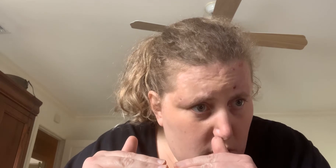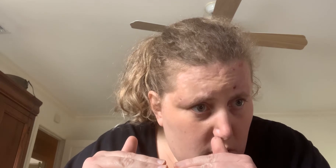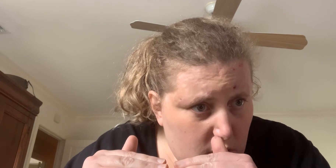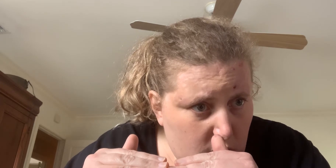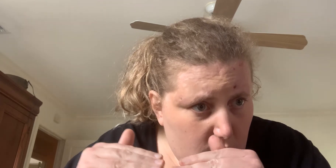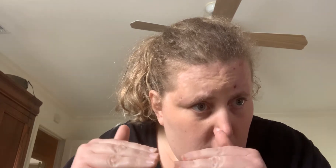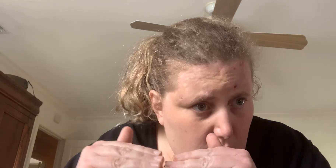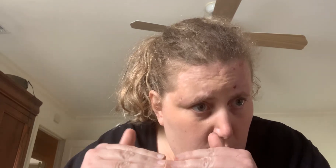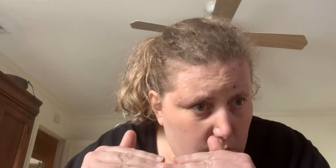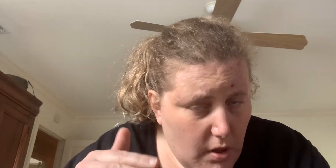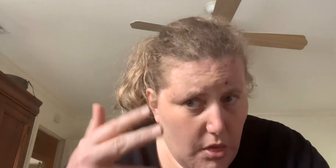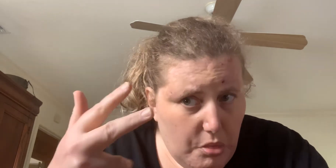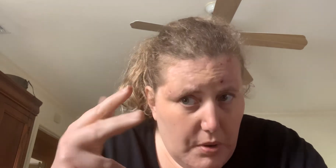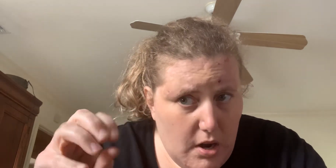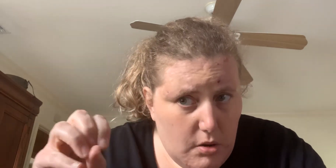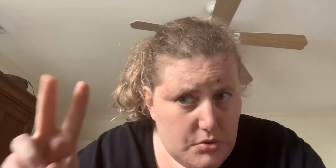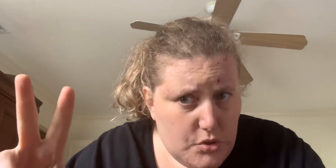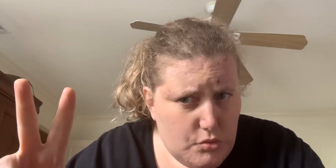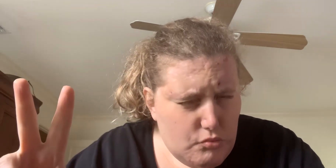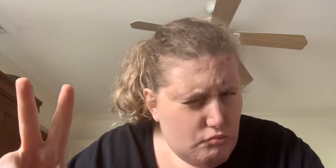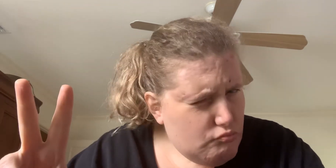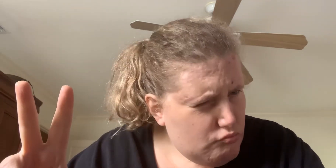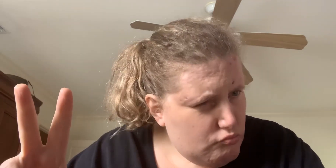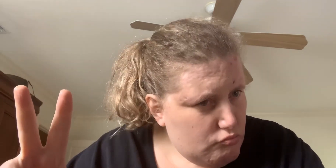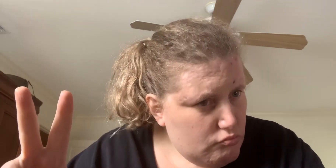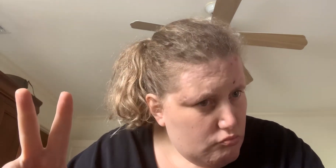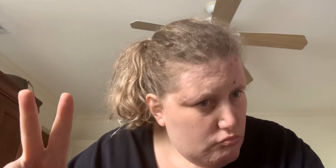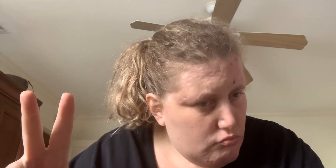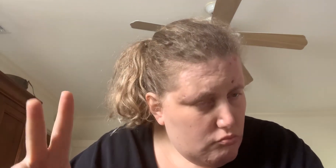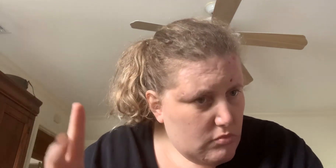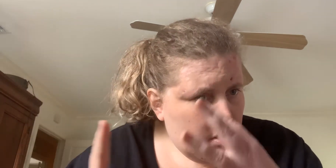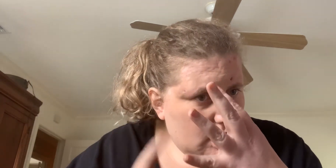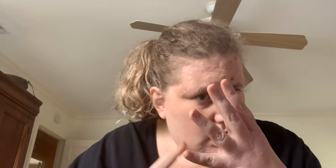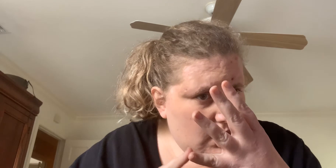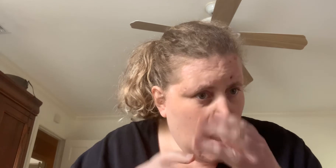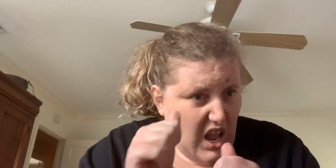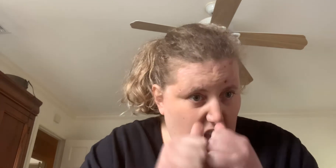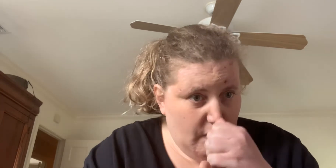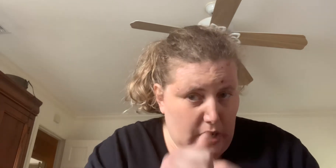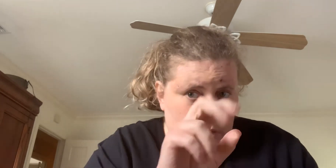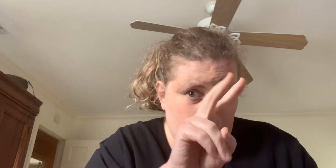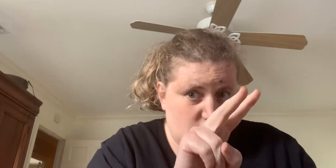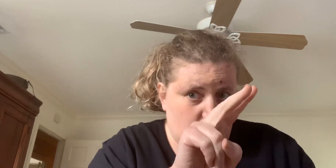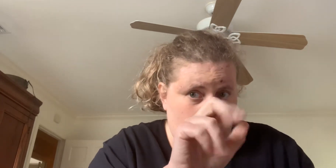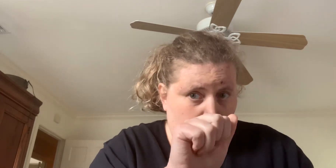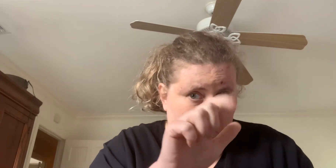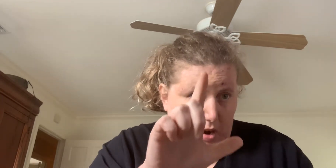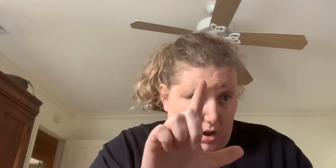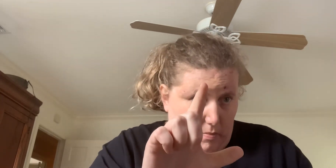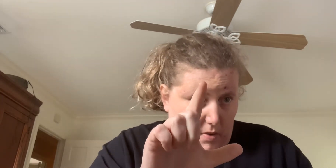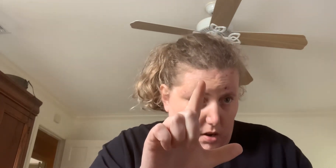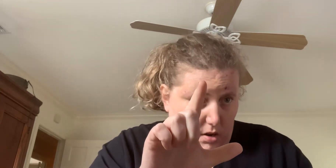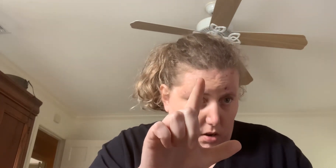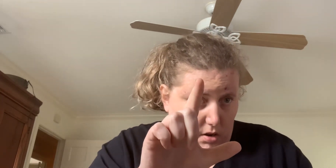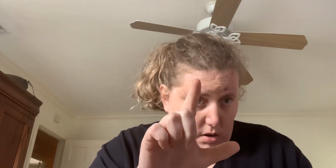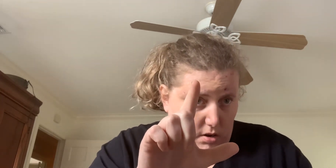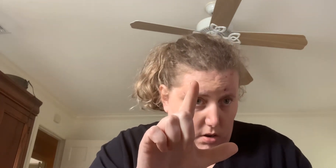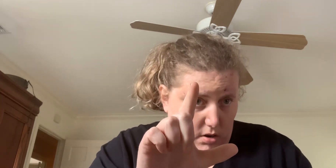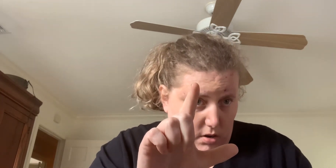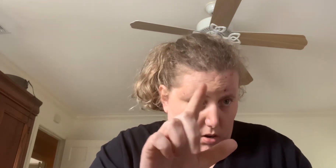aluminum oxides are produced per aluminum? So for every 2 aluminum oxides that are produced, you started